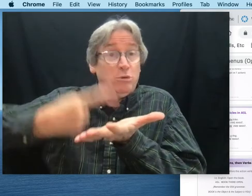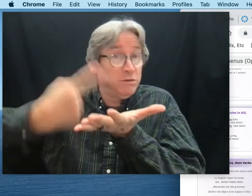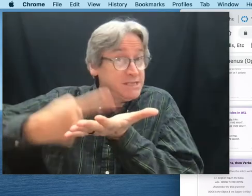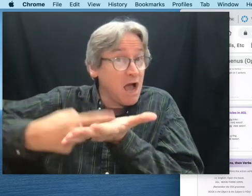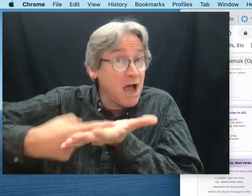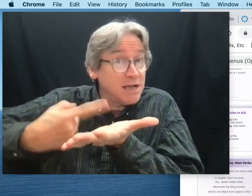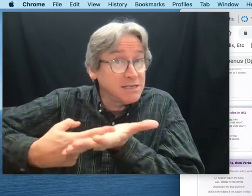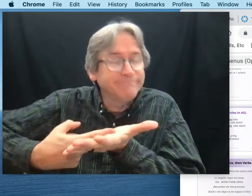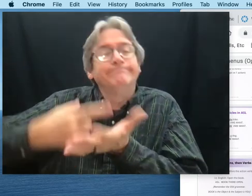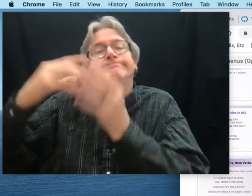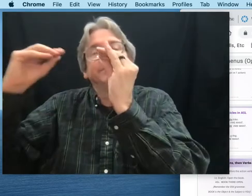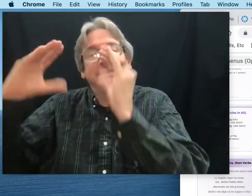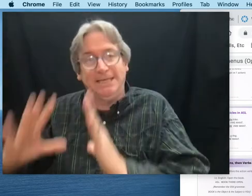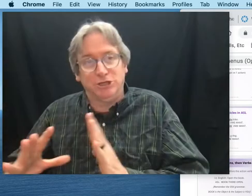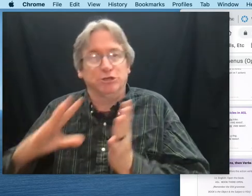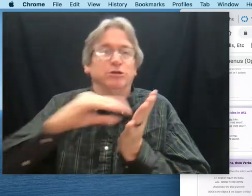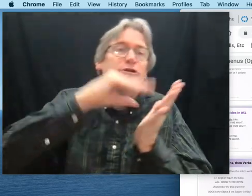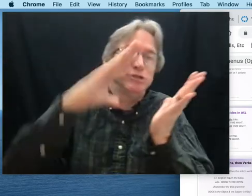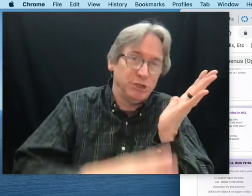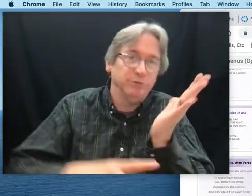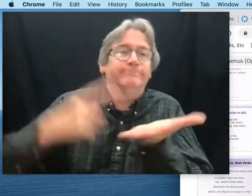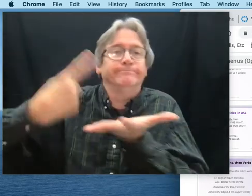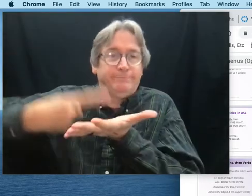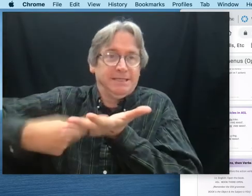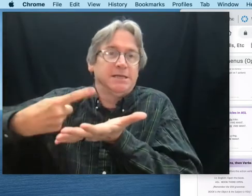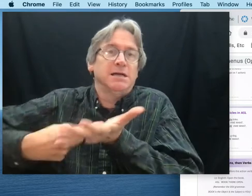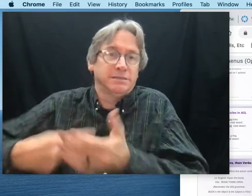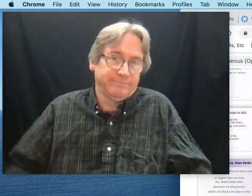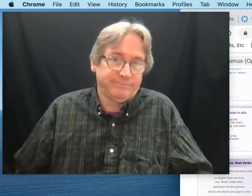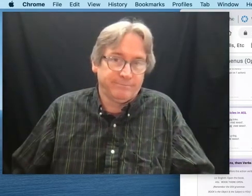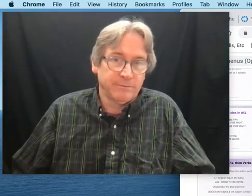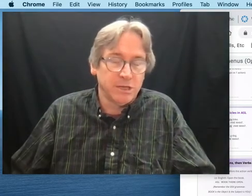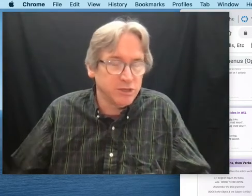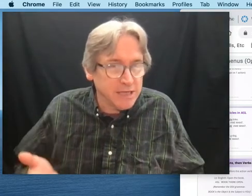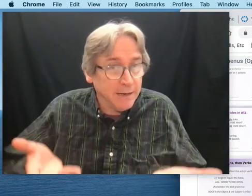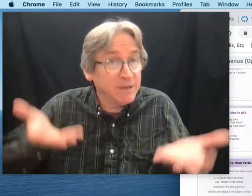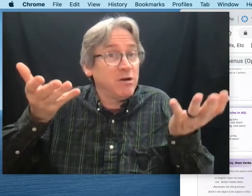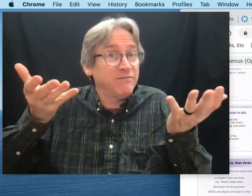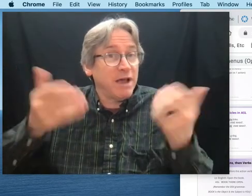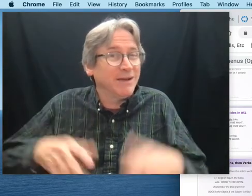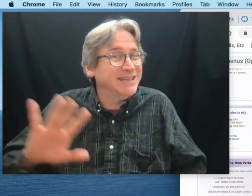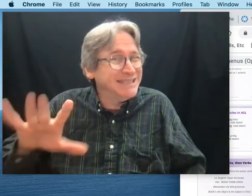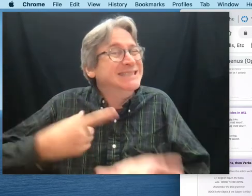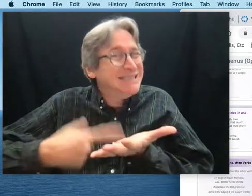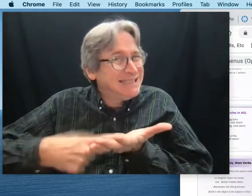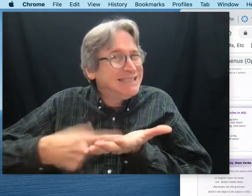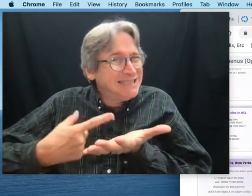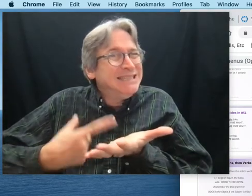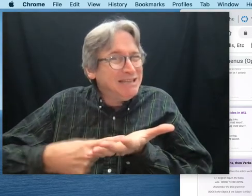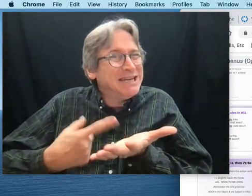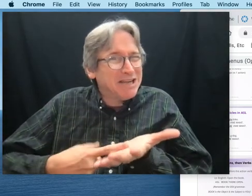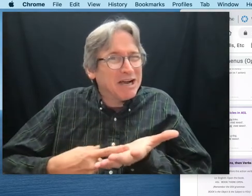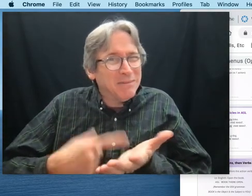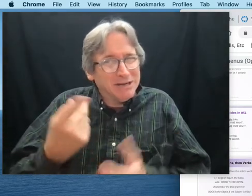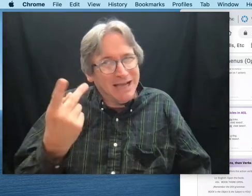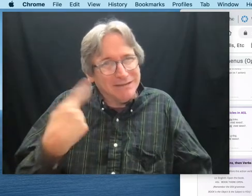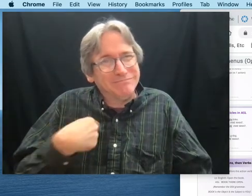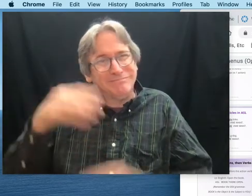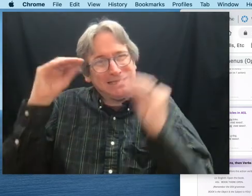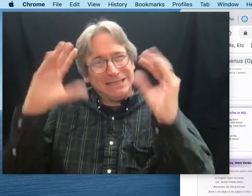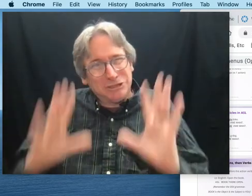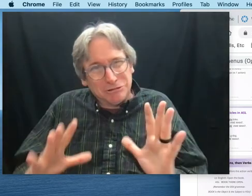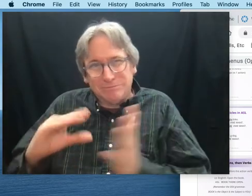so discuss, teacher, student, discuss. So you're setting up a kind of topic. Need to talk about